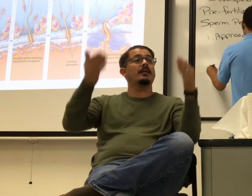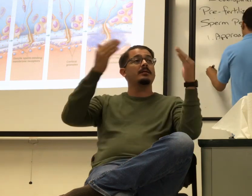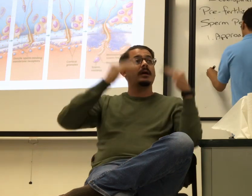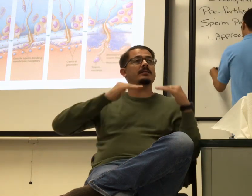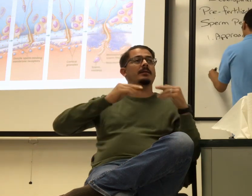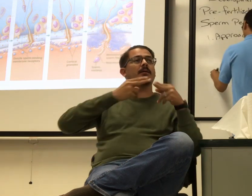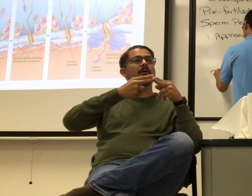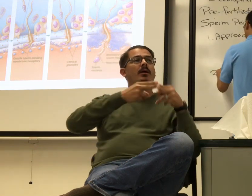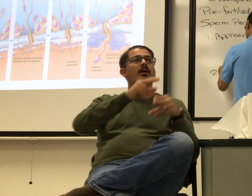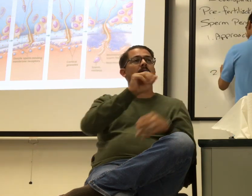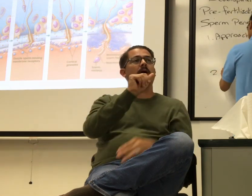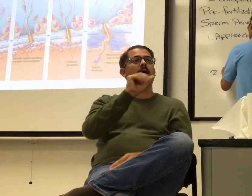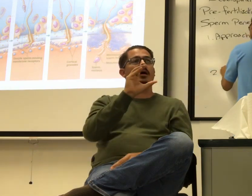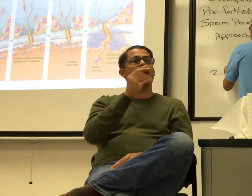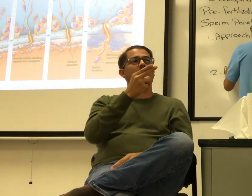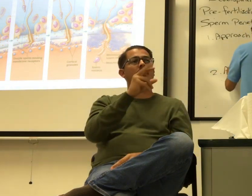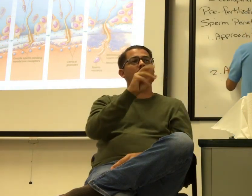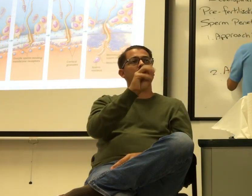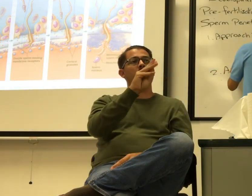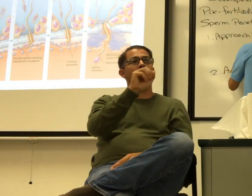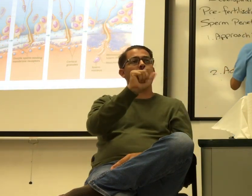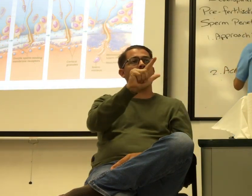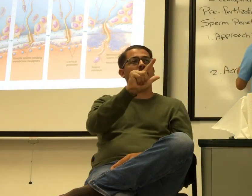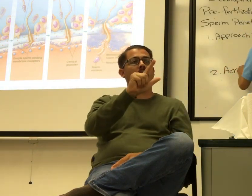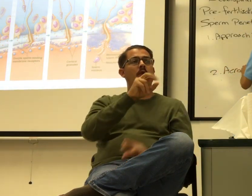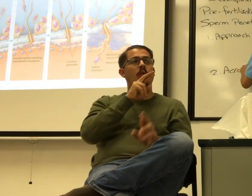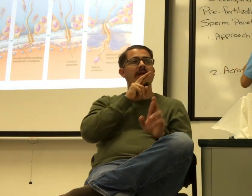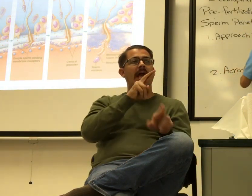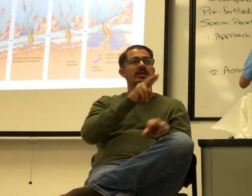they call it acrosomal reaction.